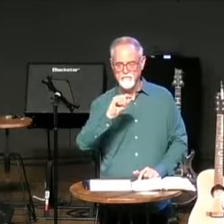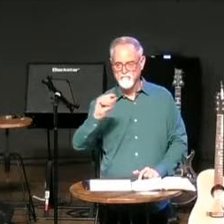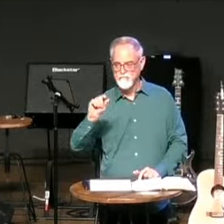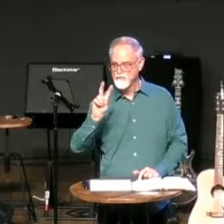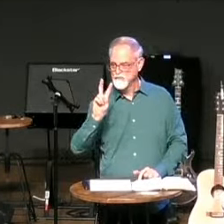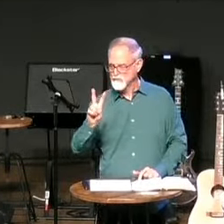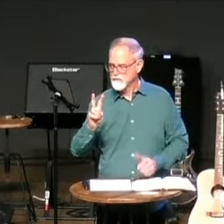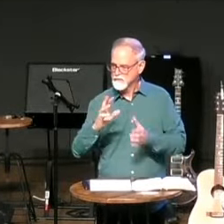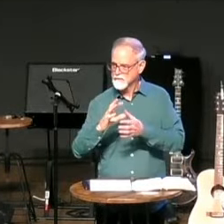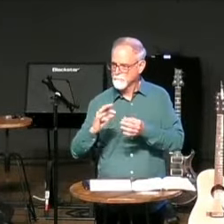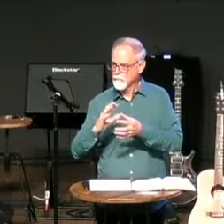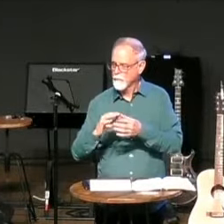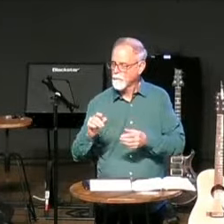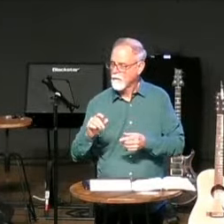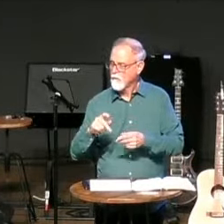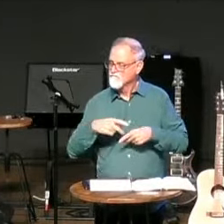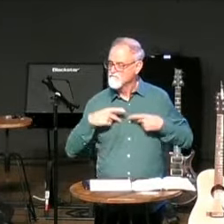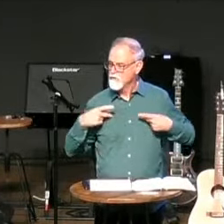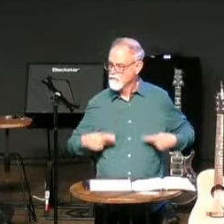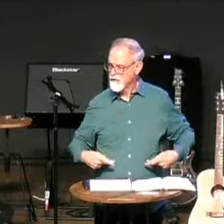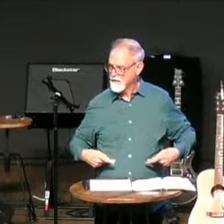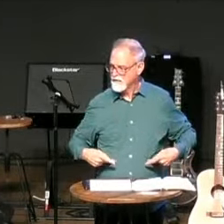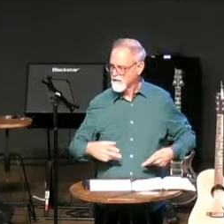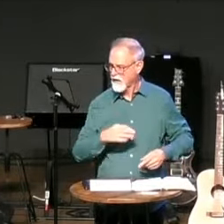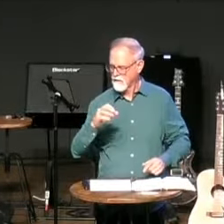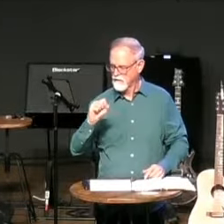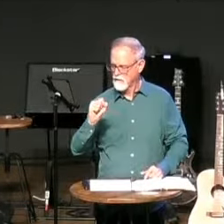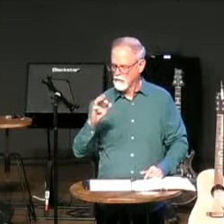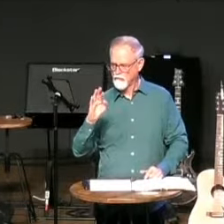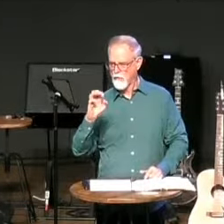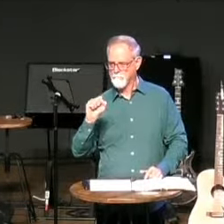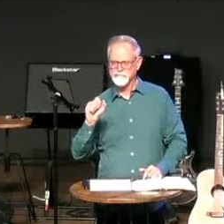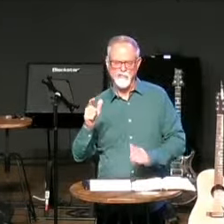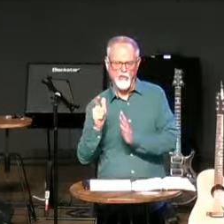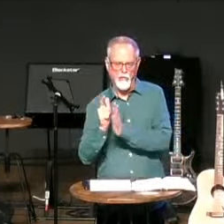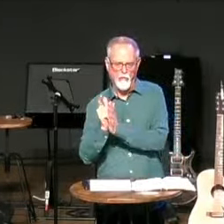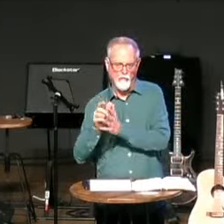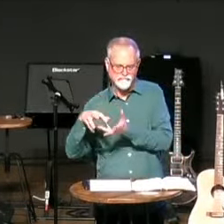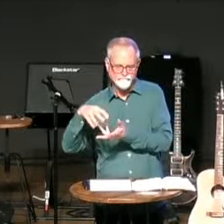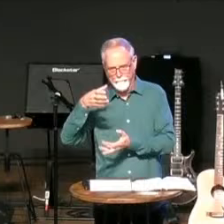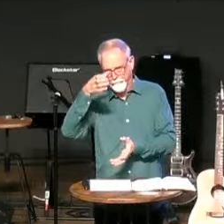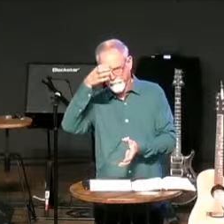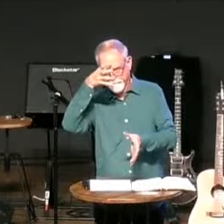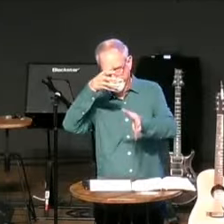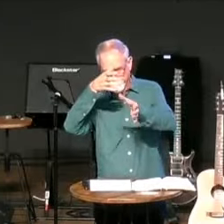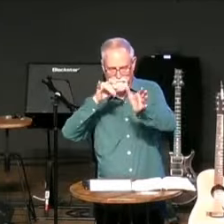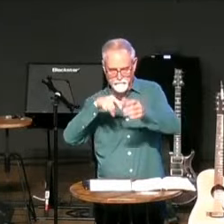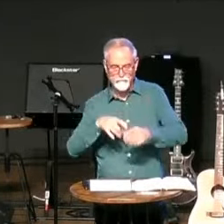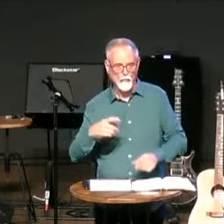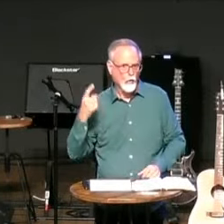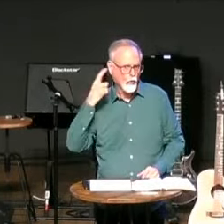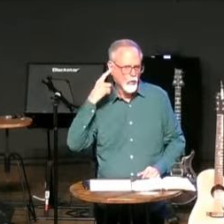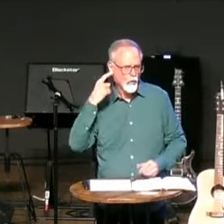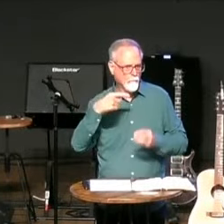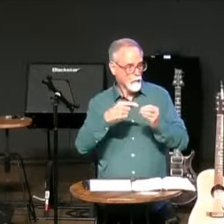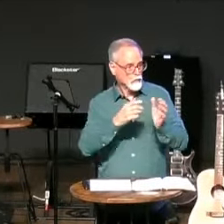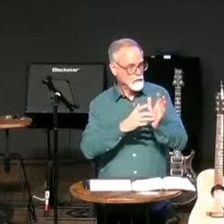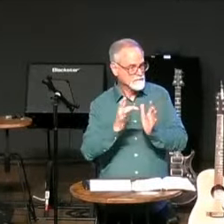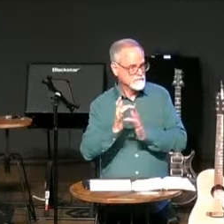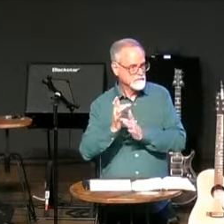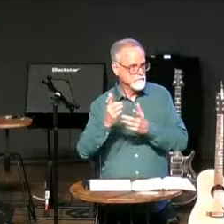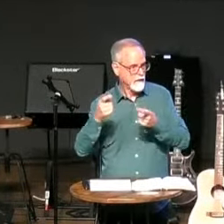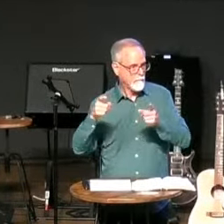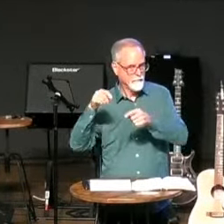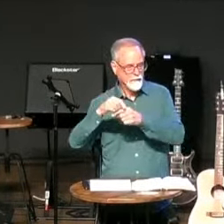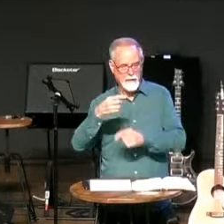So in Matthew 15, verses 1 through 2, they're talking about the Pharisees and the scribes, very smart,